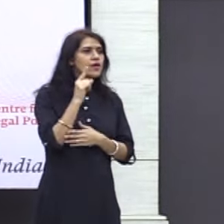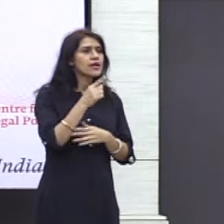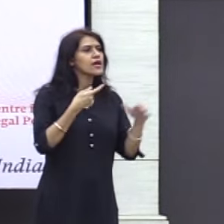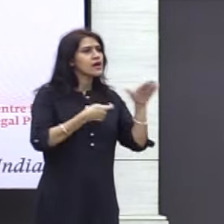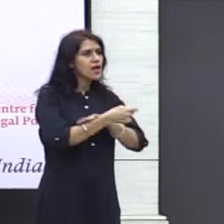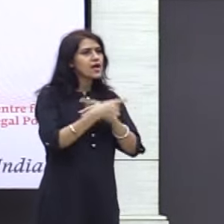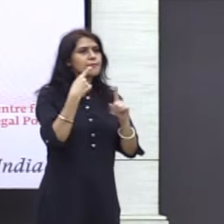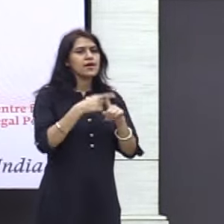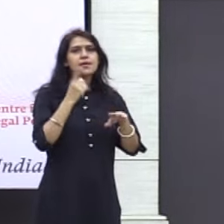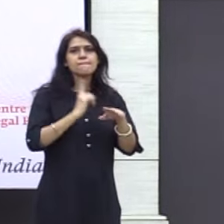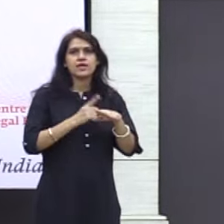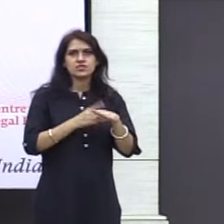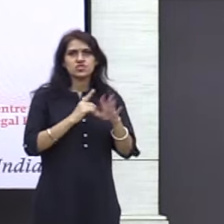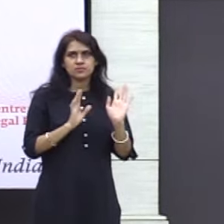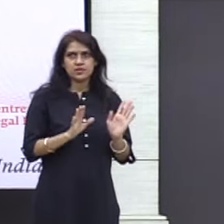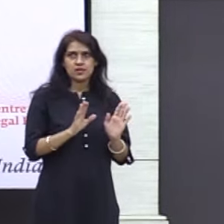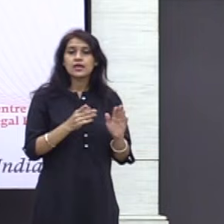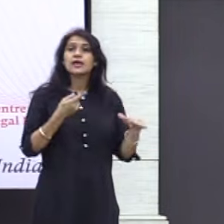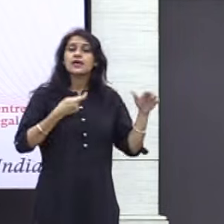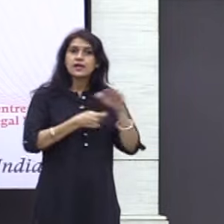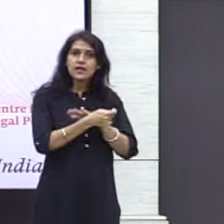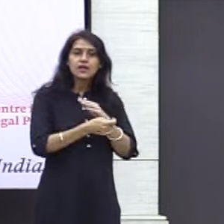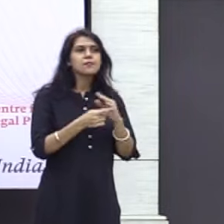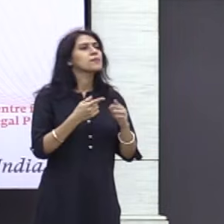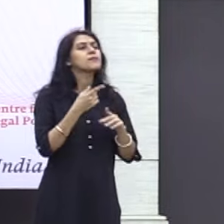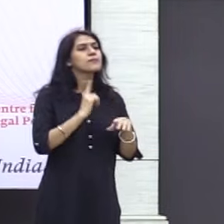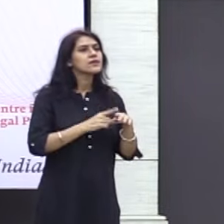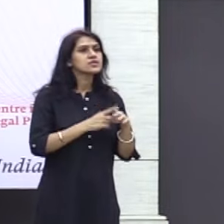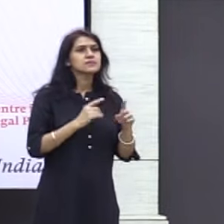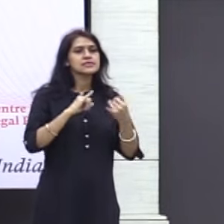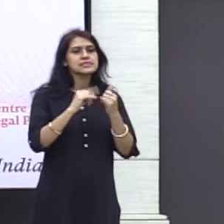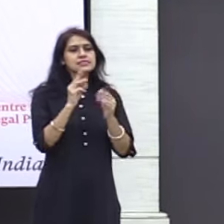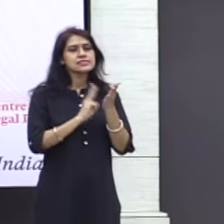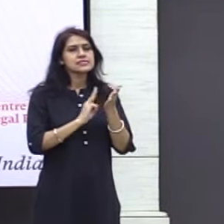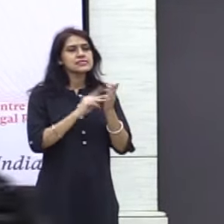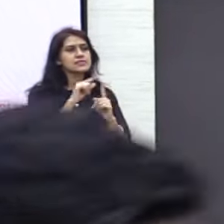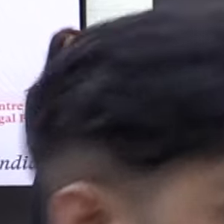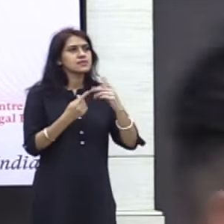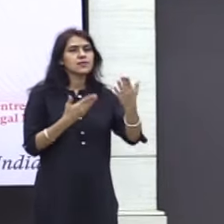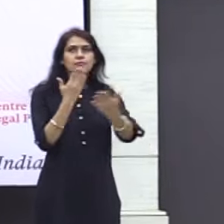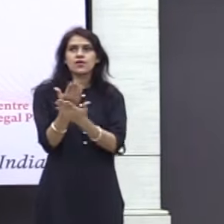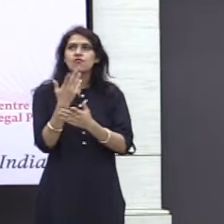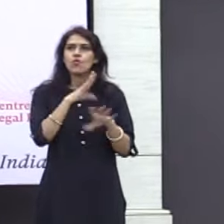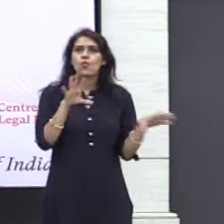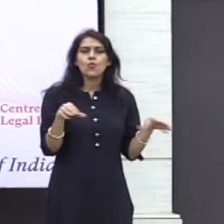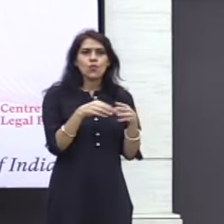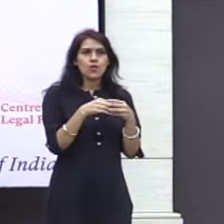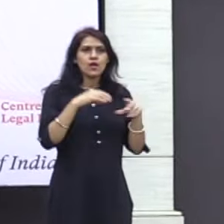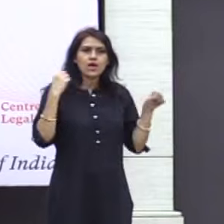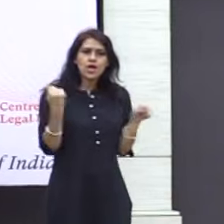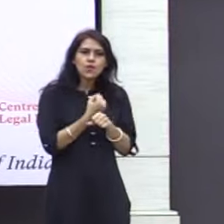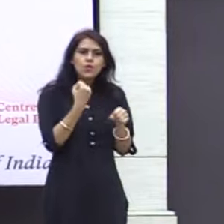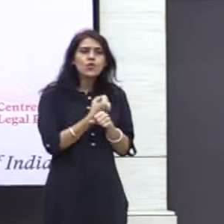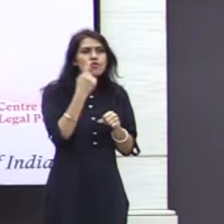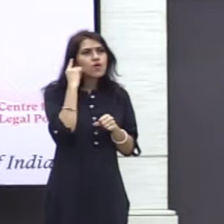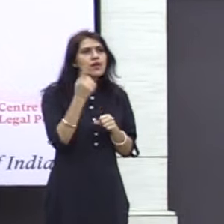the culmination of our crime and punishment summit. This, as you can see, is a collective effort that involves